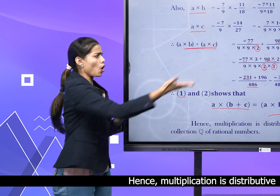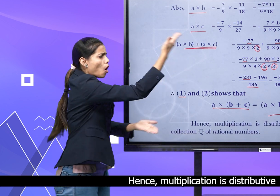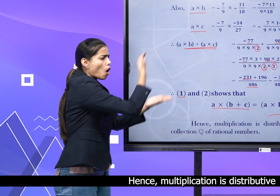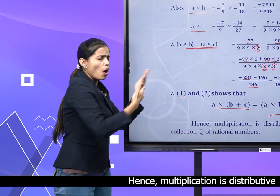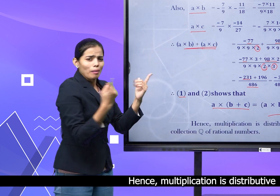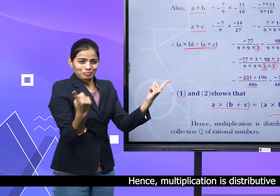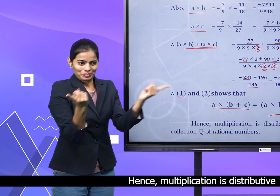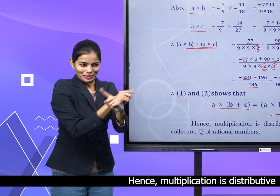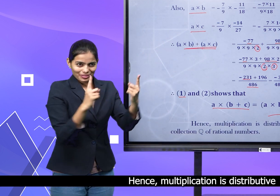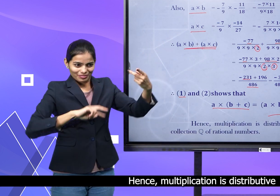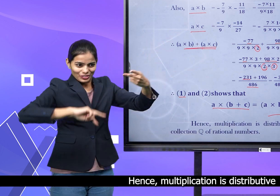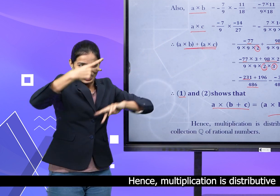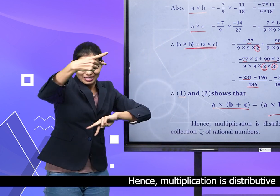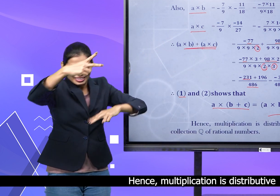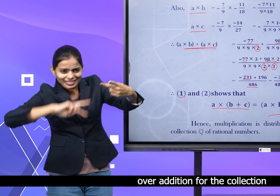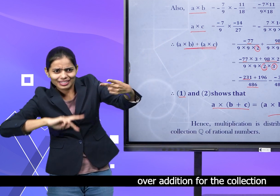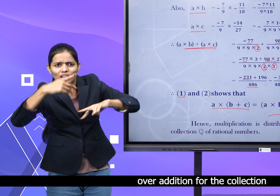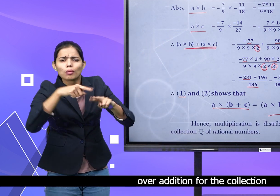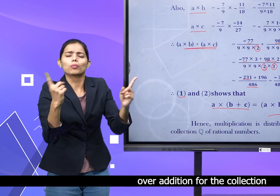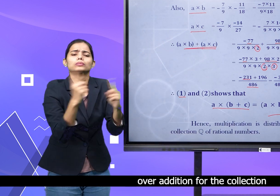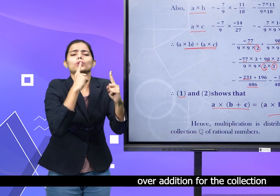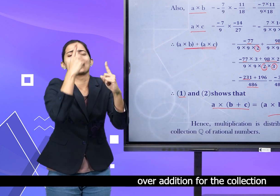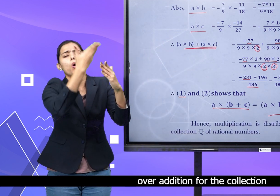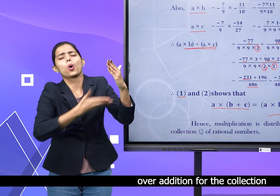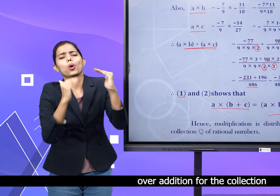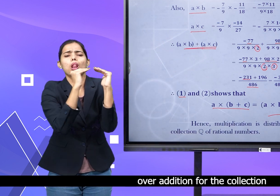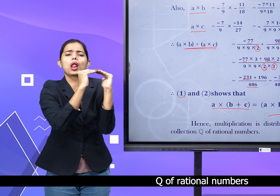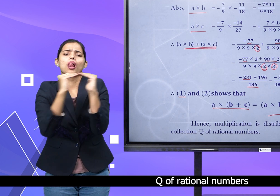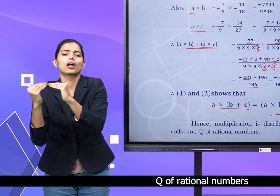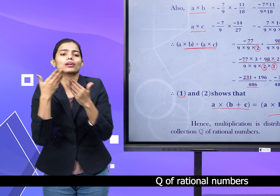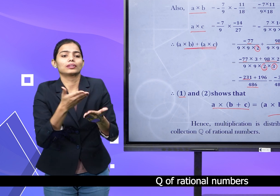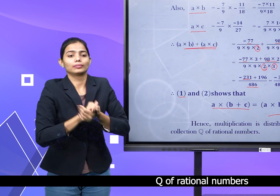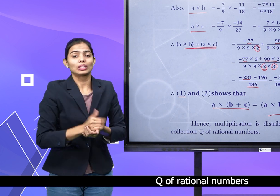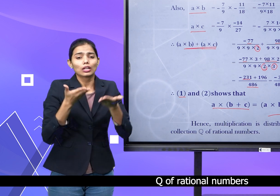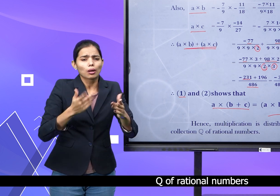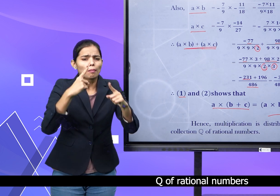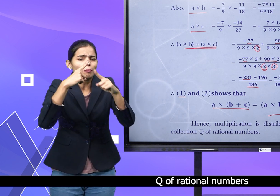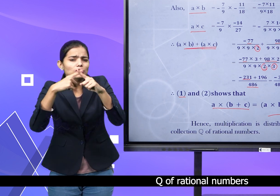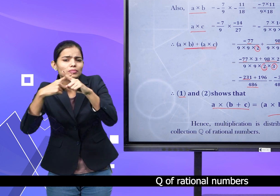Hence, multiplication is distributive over addition for the collection Q of rational numbers.